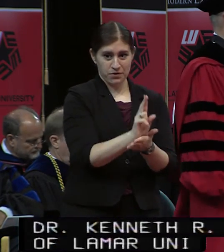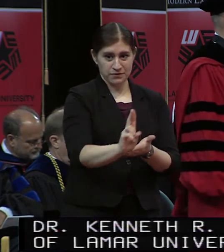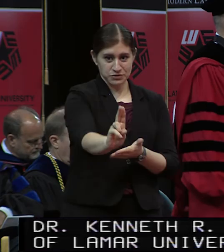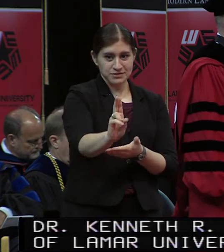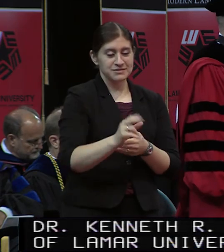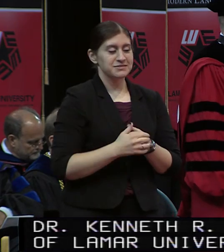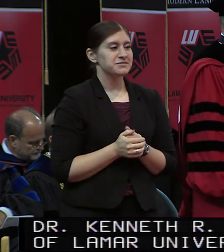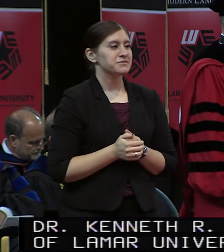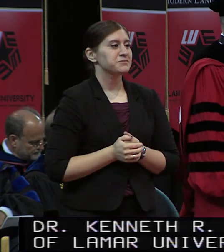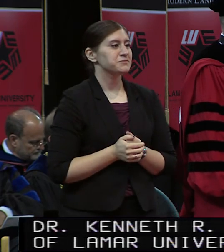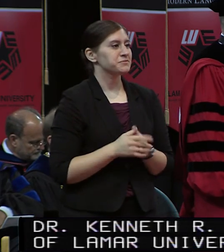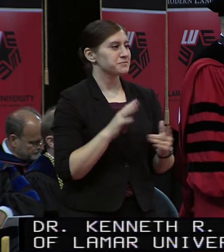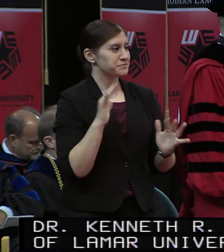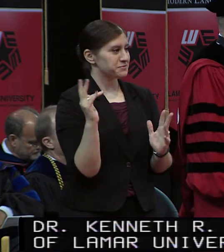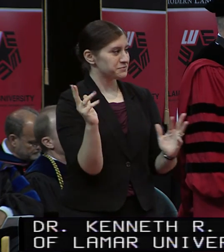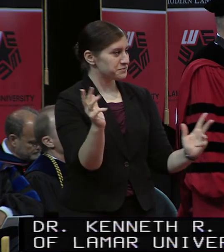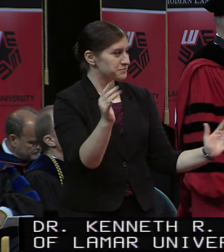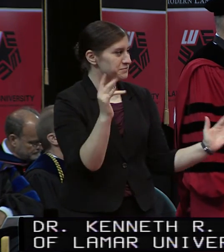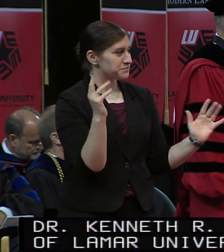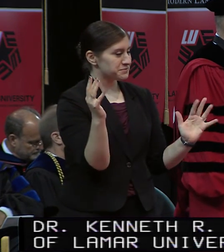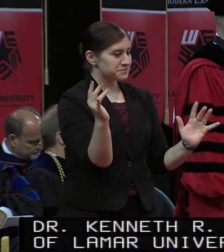University.